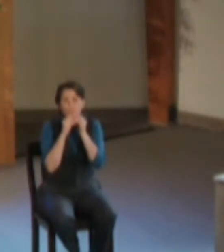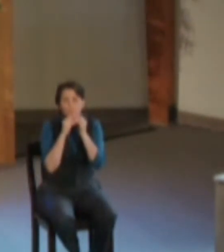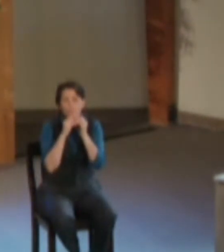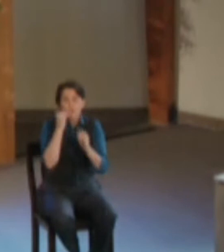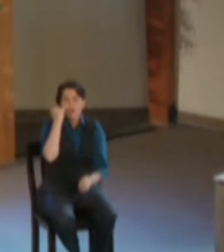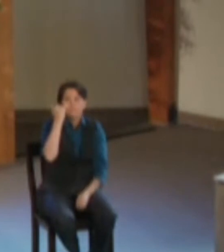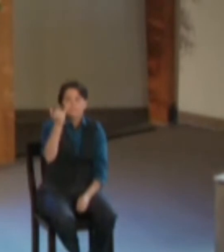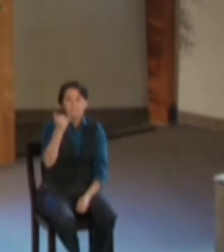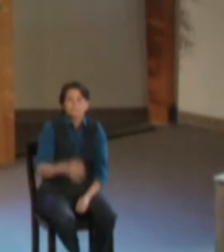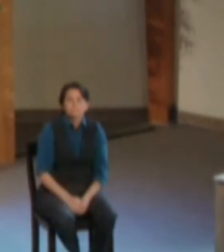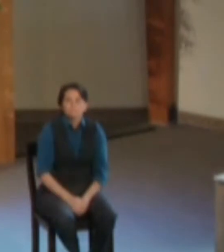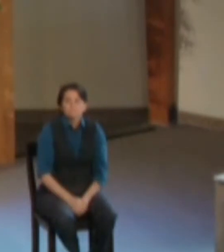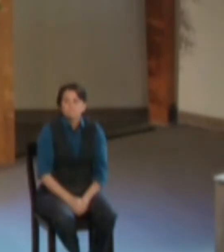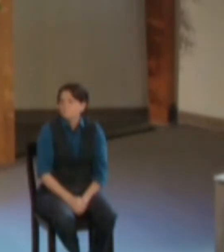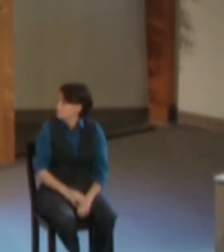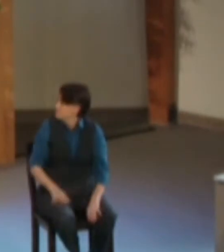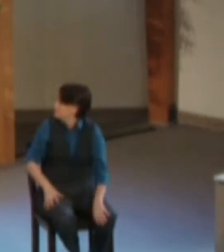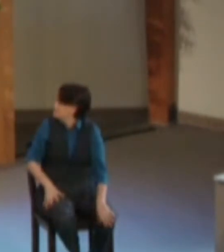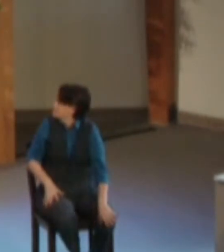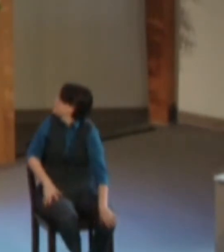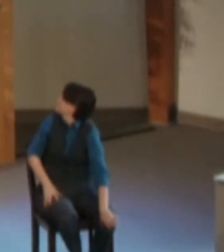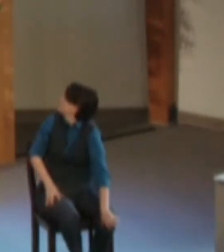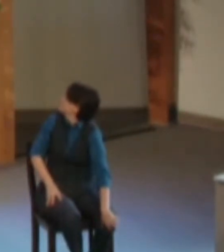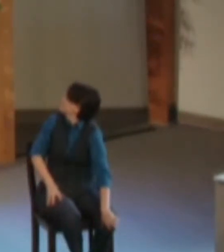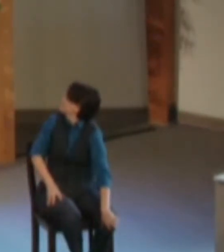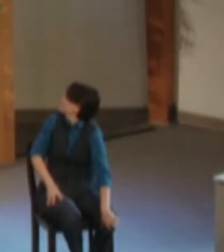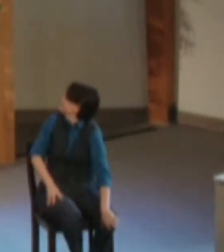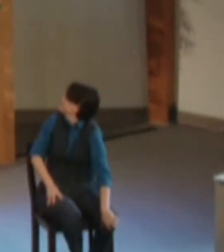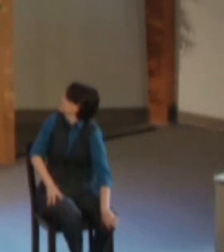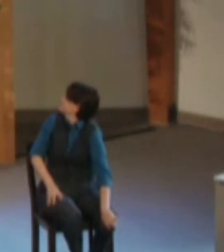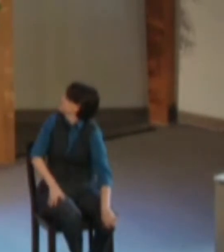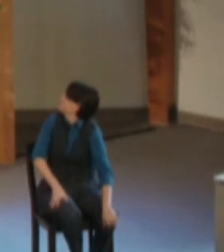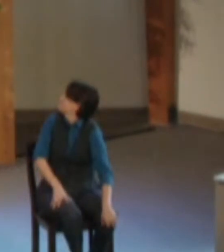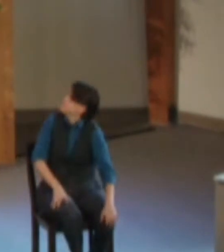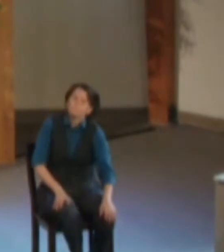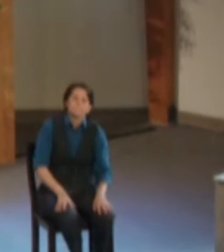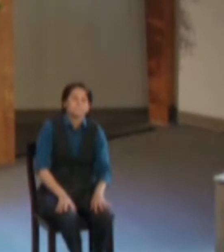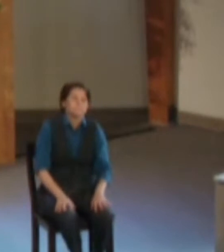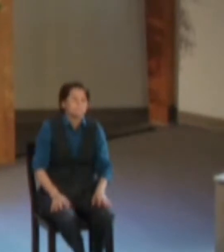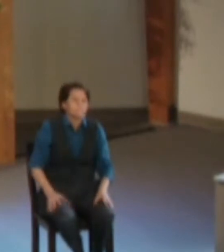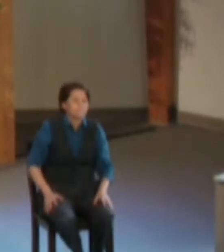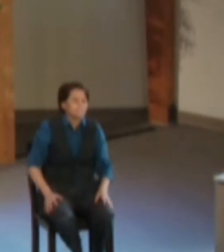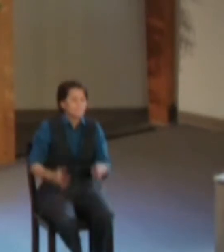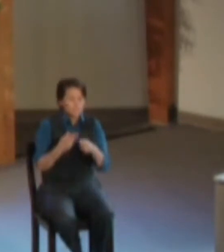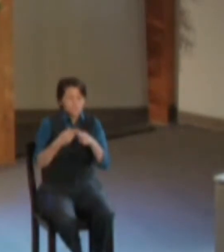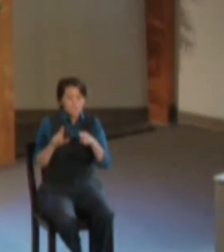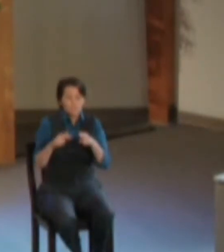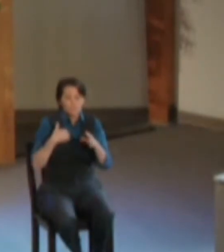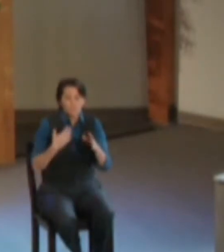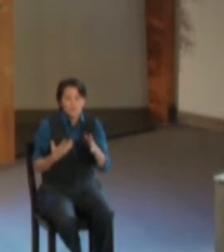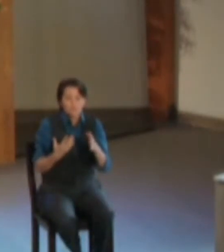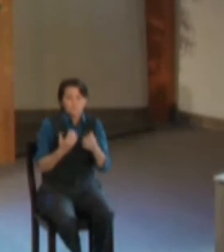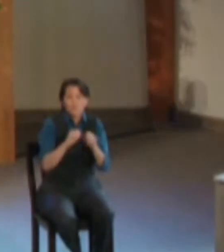that I just thought was pretty profound. Nathan's side and my side. Tracy Jocelyn says this temporary shelter is a godsend. We got a